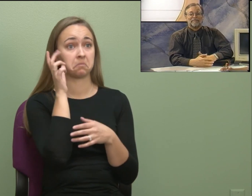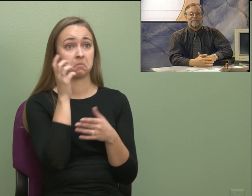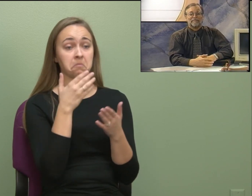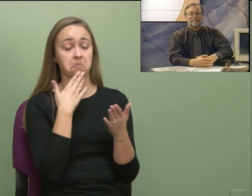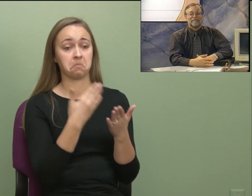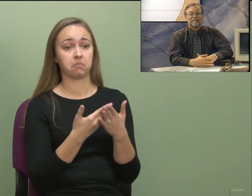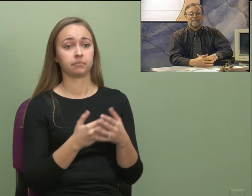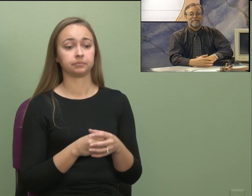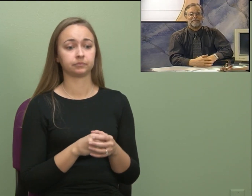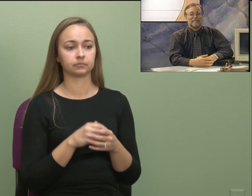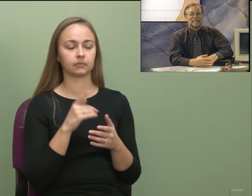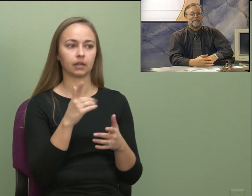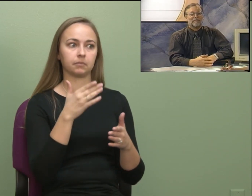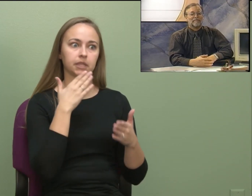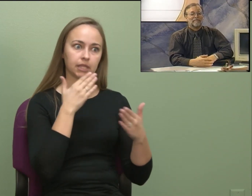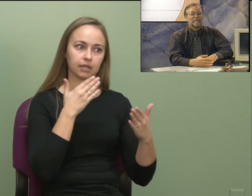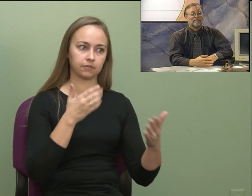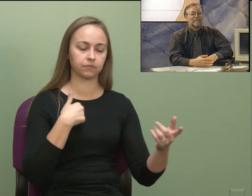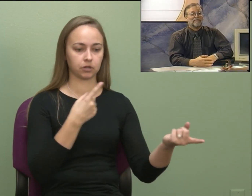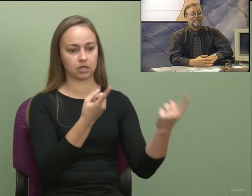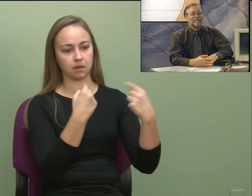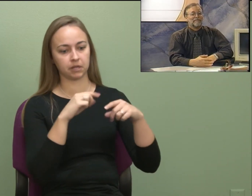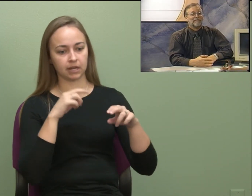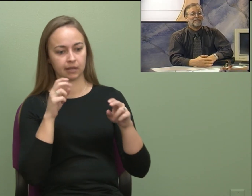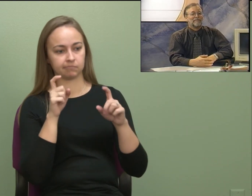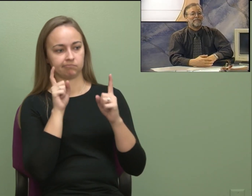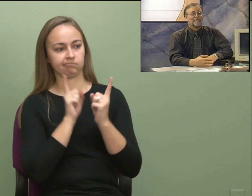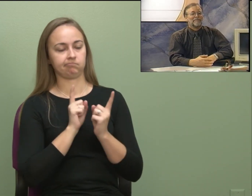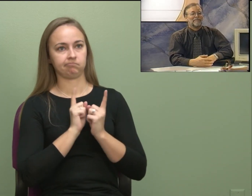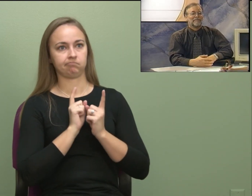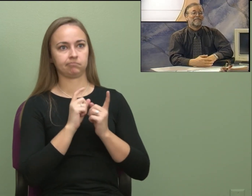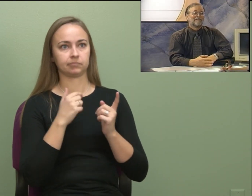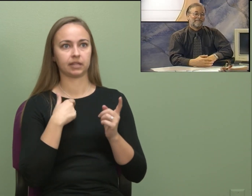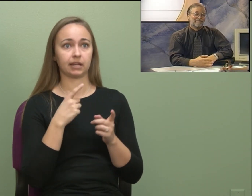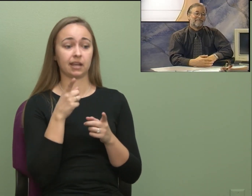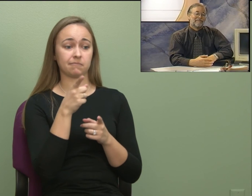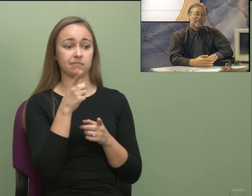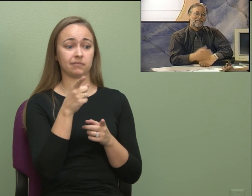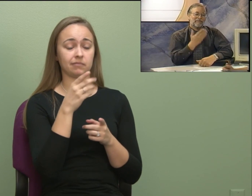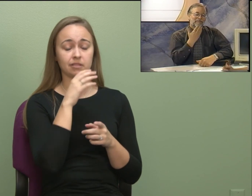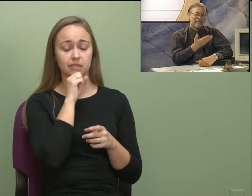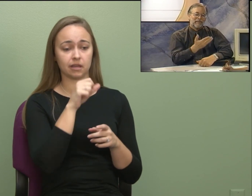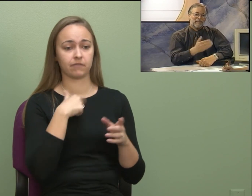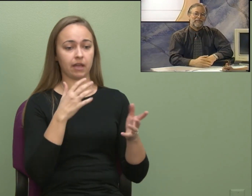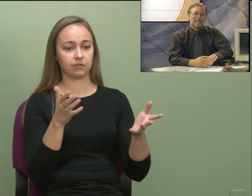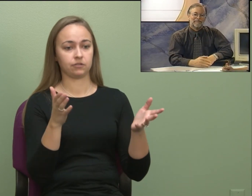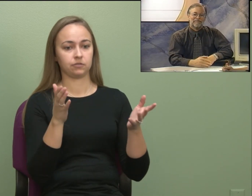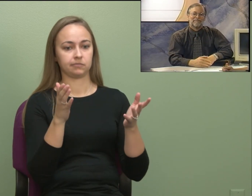today, and I'm really glad to have you on board. You're doing a fantastic job. Thank you.